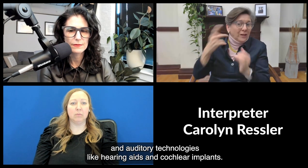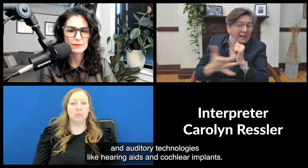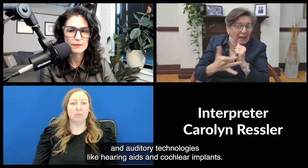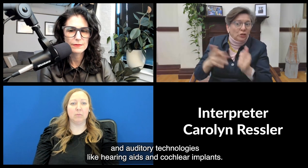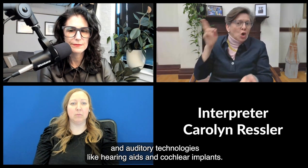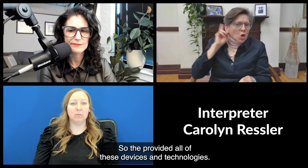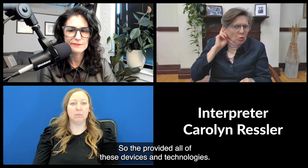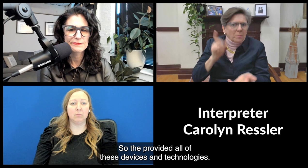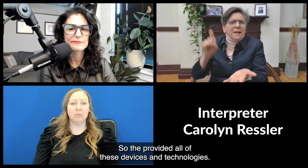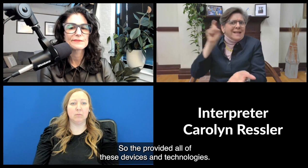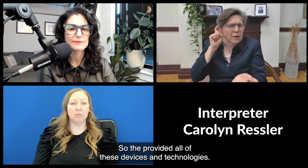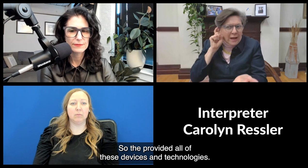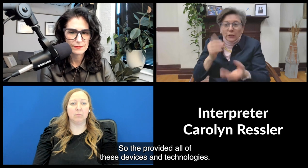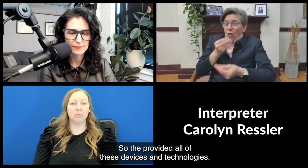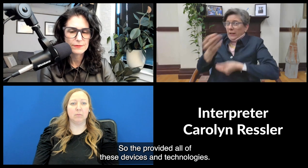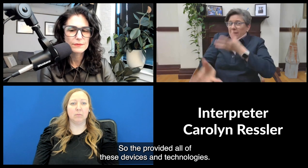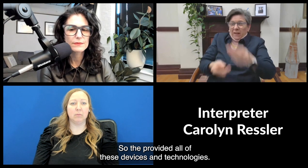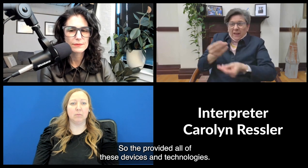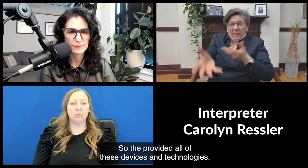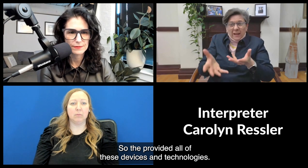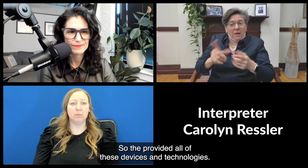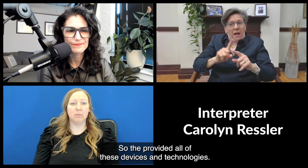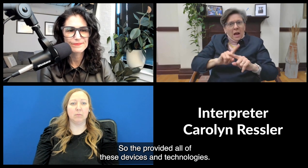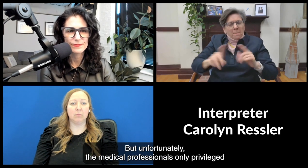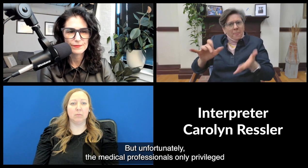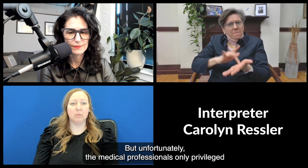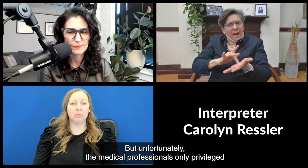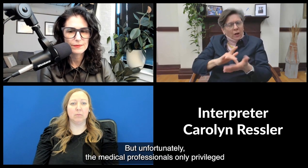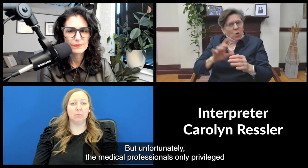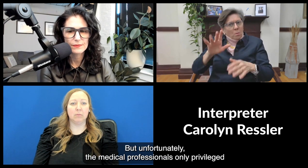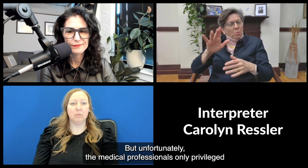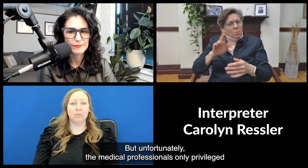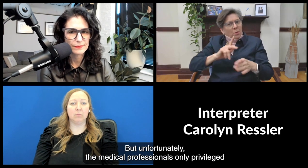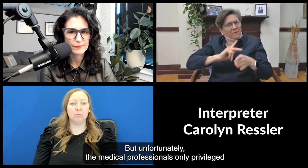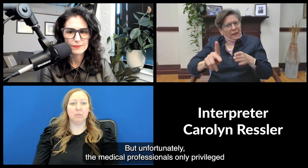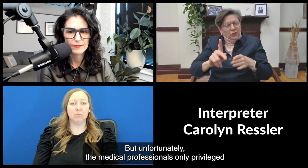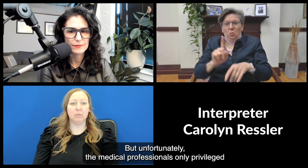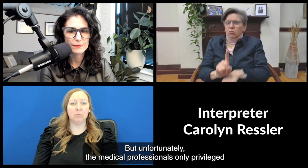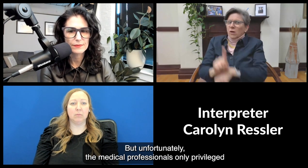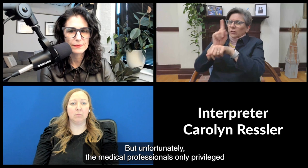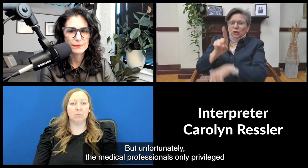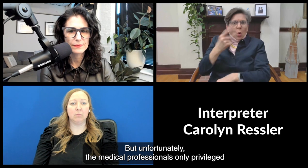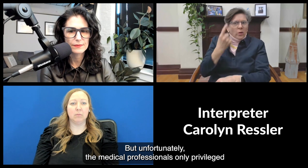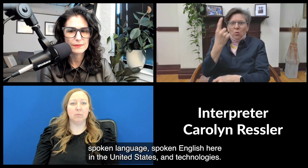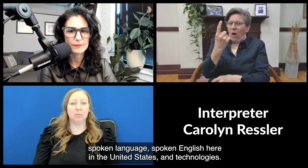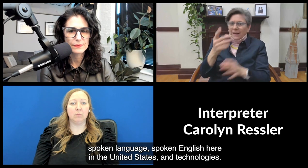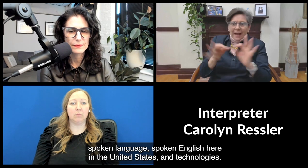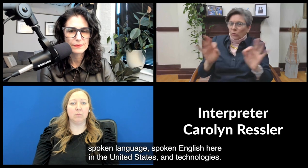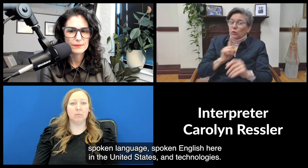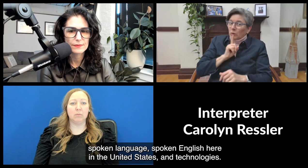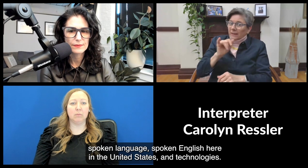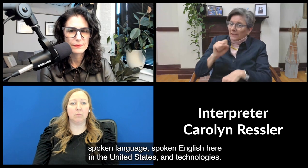language and auditory technologies like hearing aids and cochlear implants. they're provided all of these devices and technologies. But unfortunately,